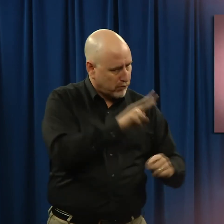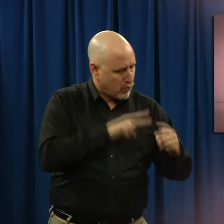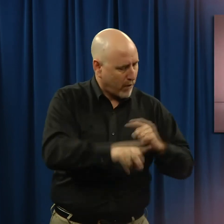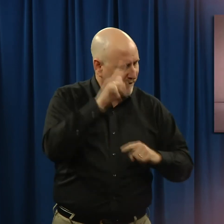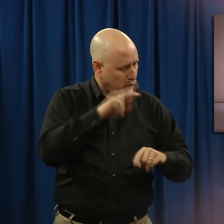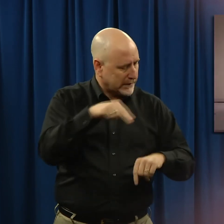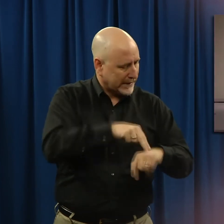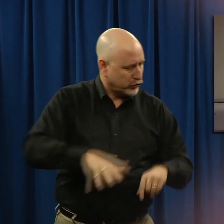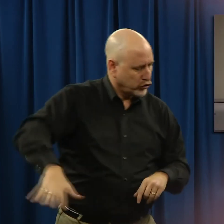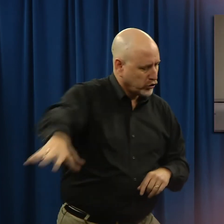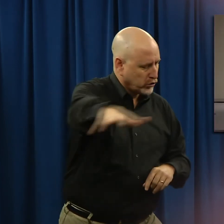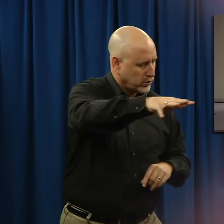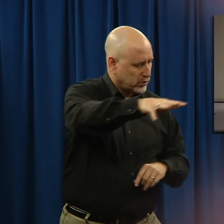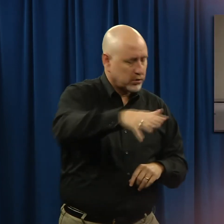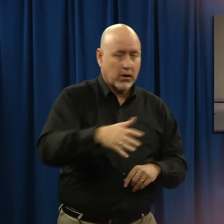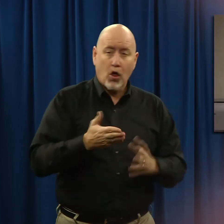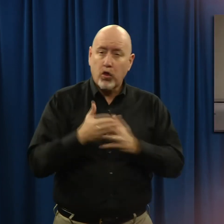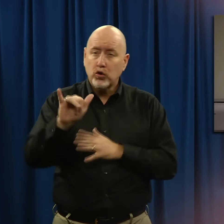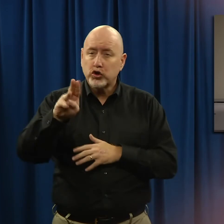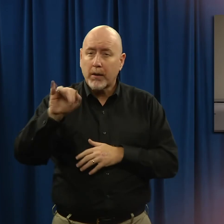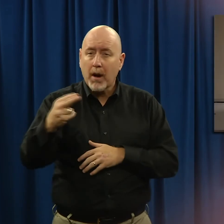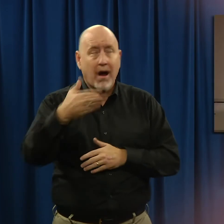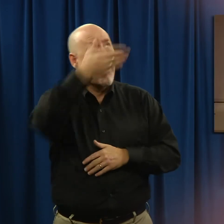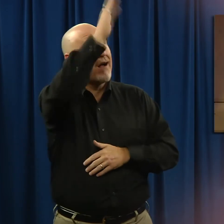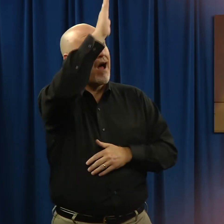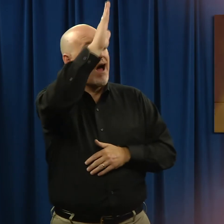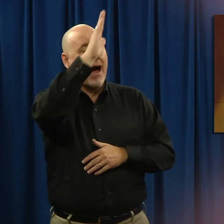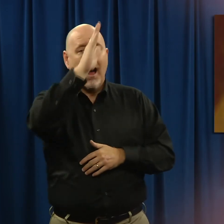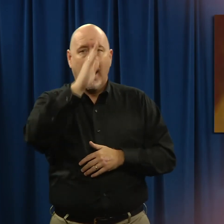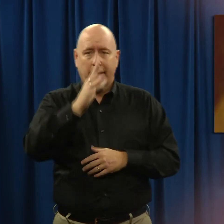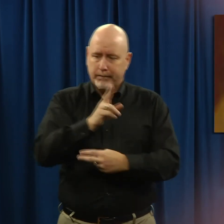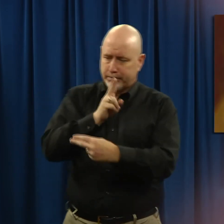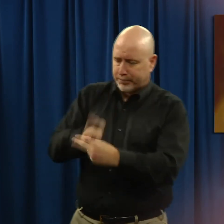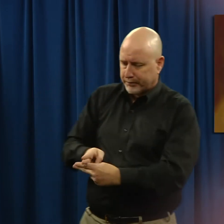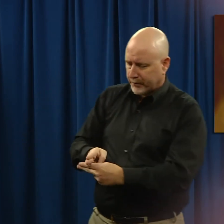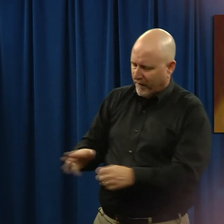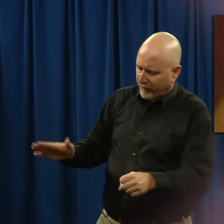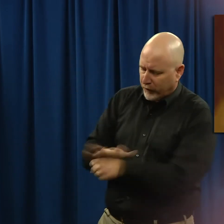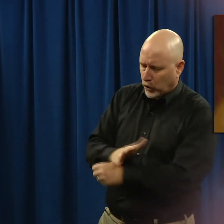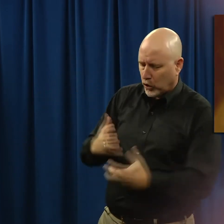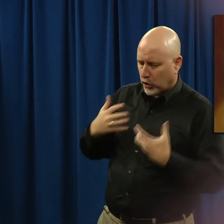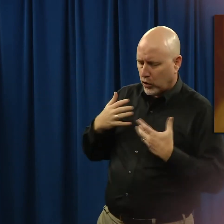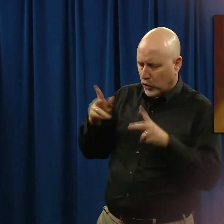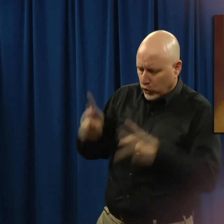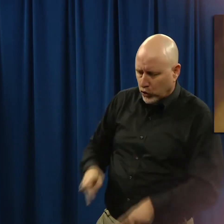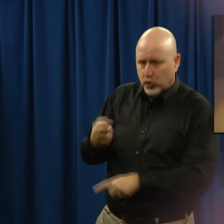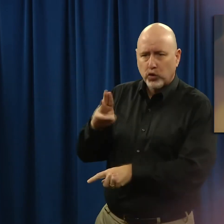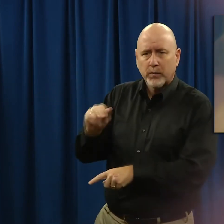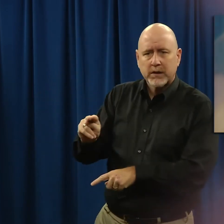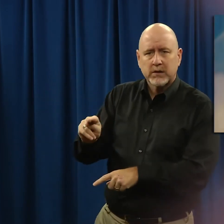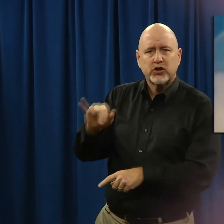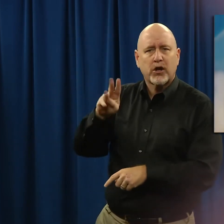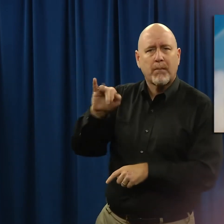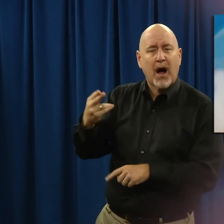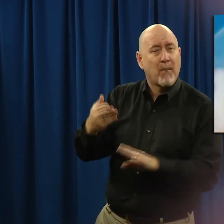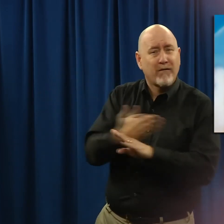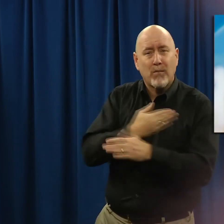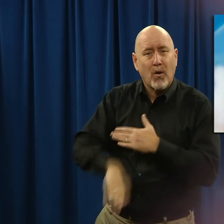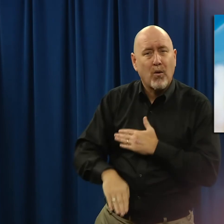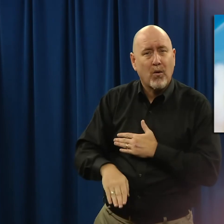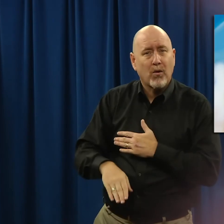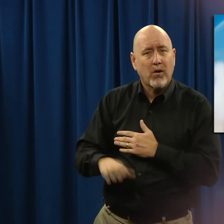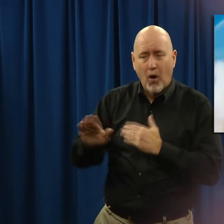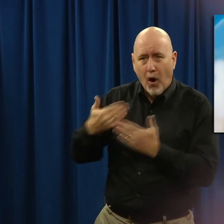nations." God viewed Jeremiah as fully human, with all of the rights of any innocent human, before he was